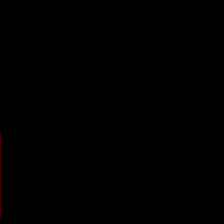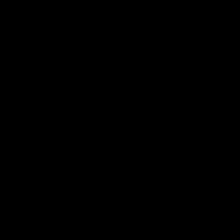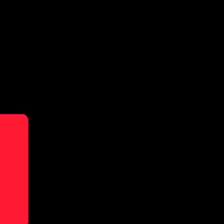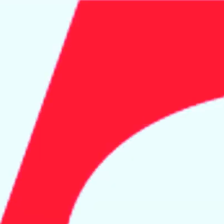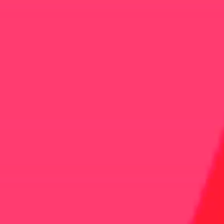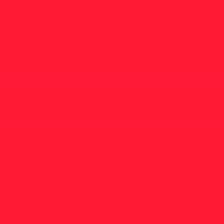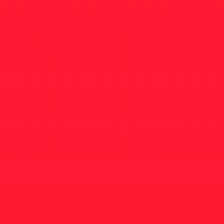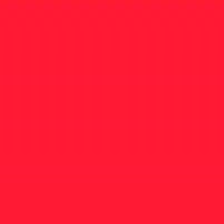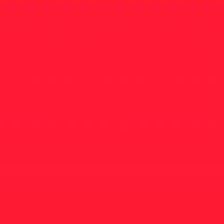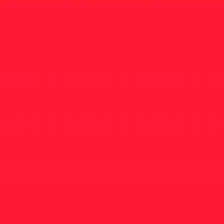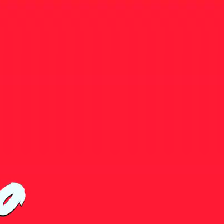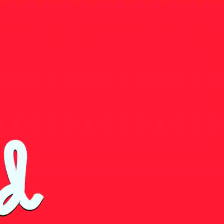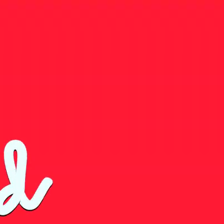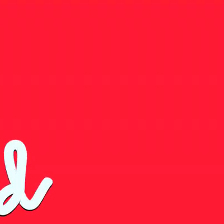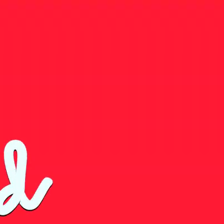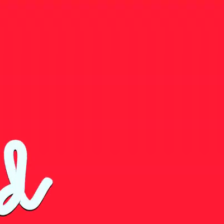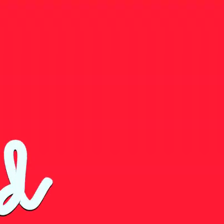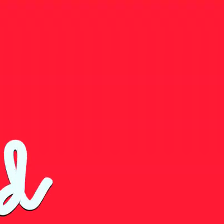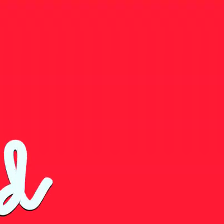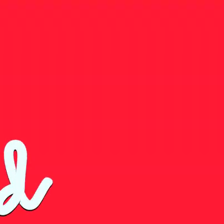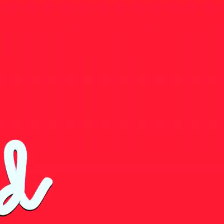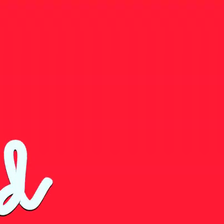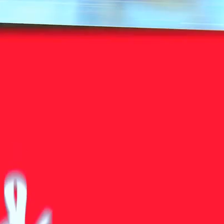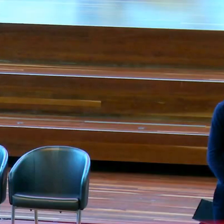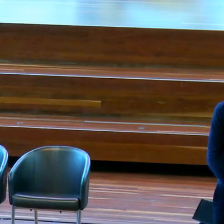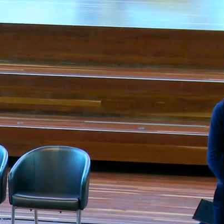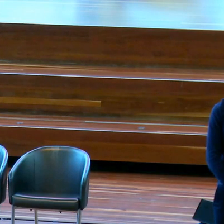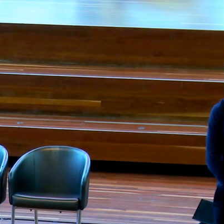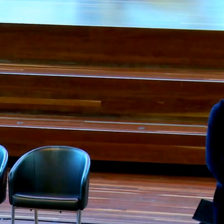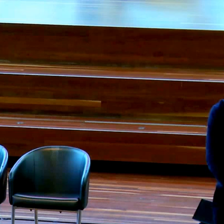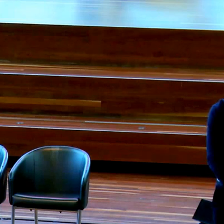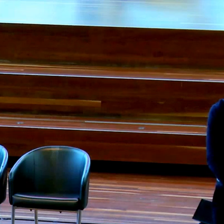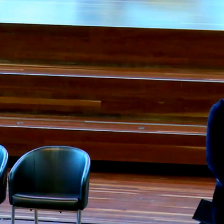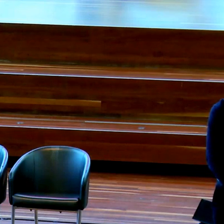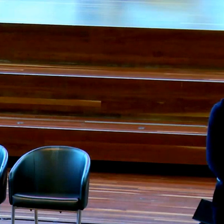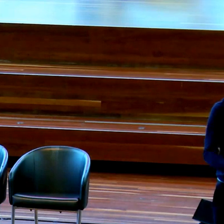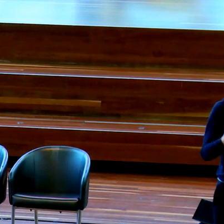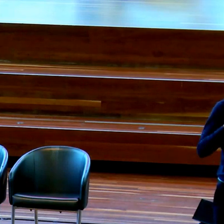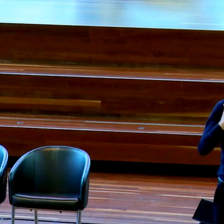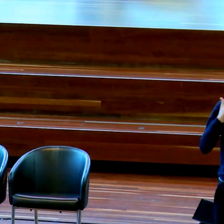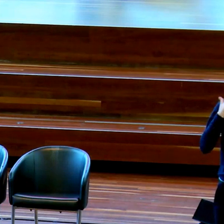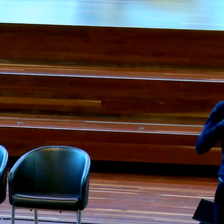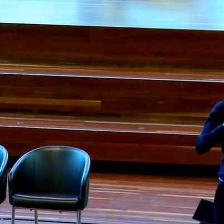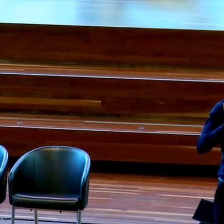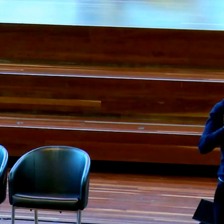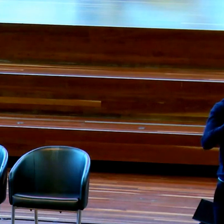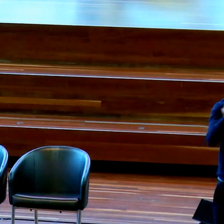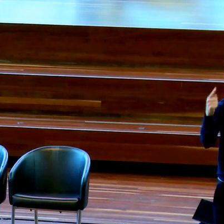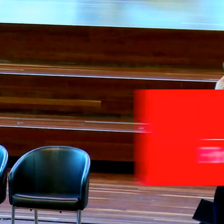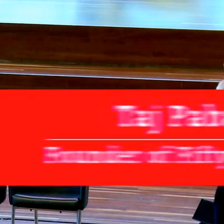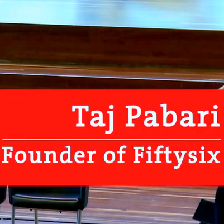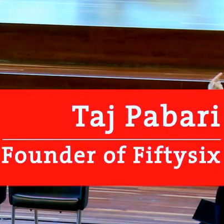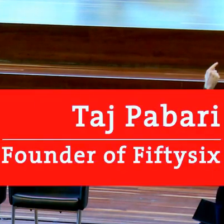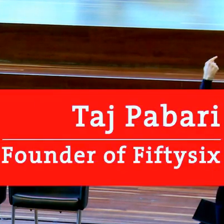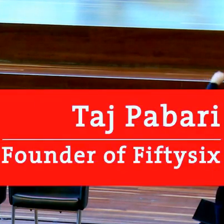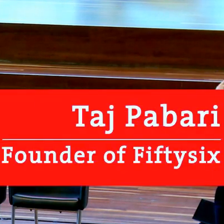We're really excited to welcome the exceptionally talented Taj Pabari. I'd like to invite you back to when you were an